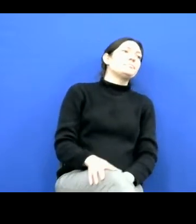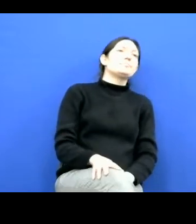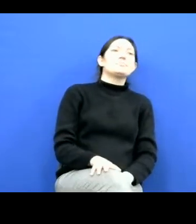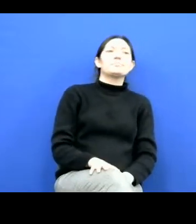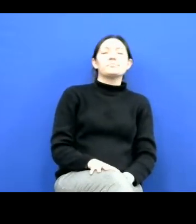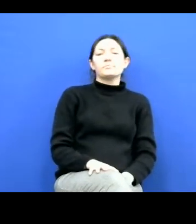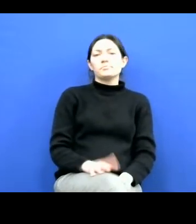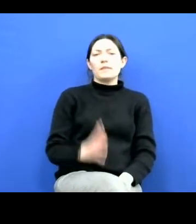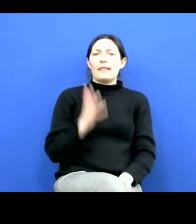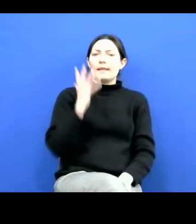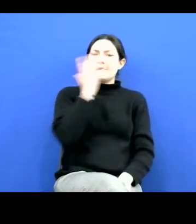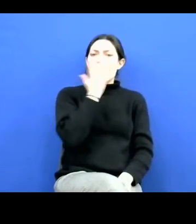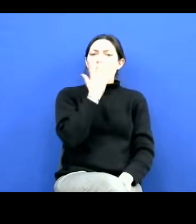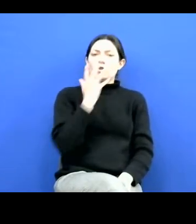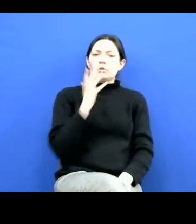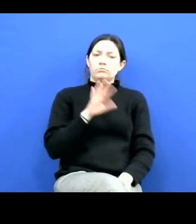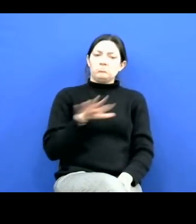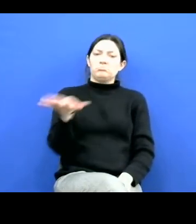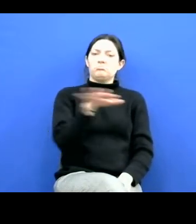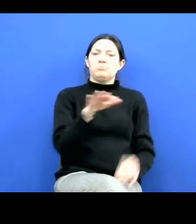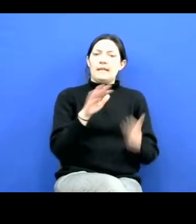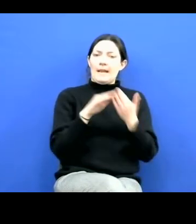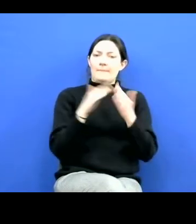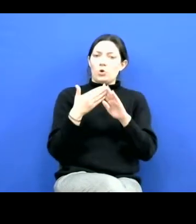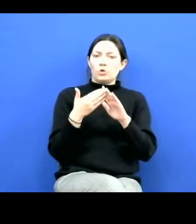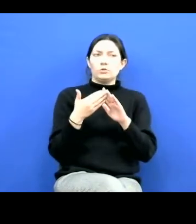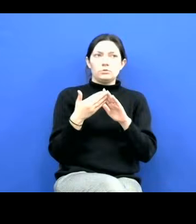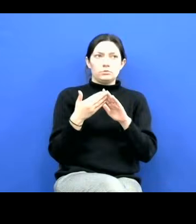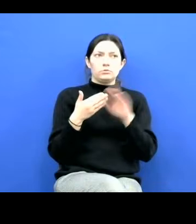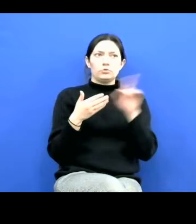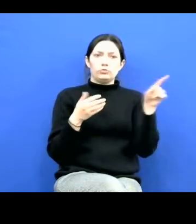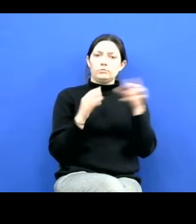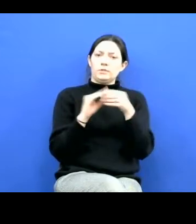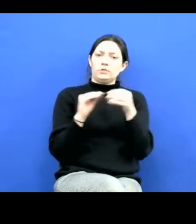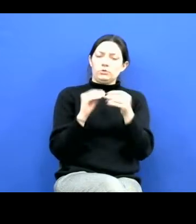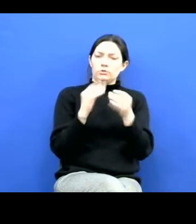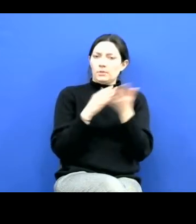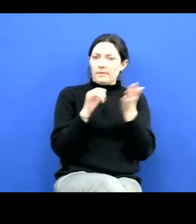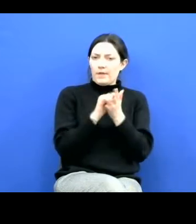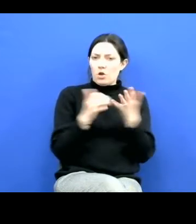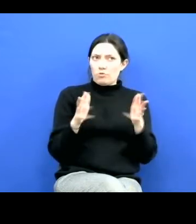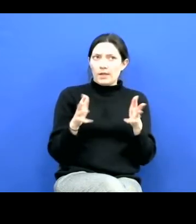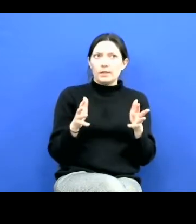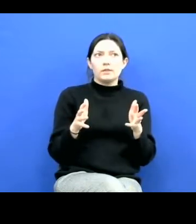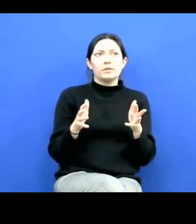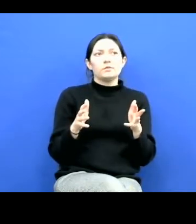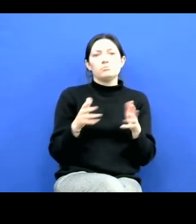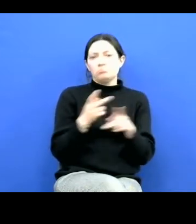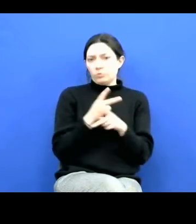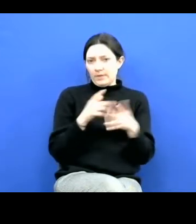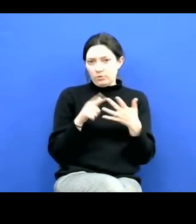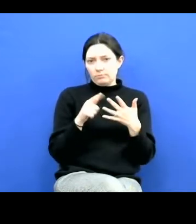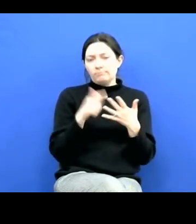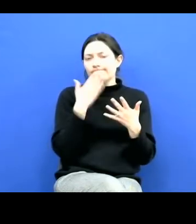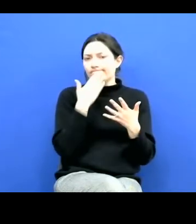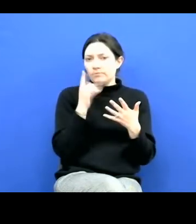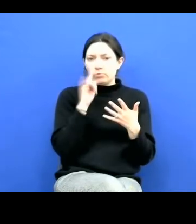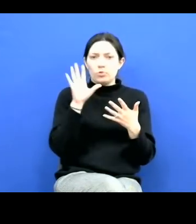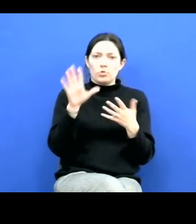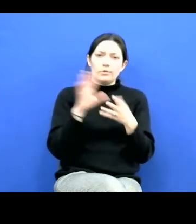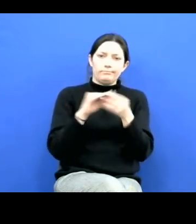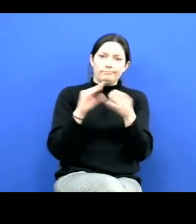character of the neighborhood, you spoke some of that already. Supervisor Shelton, appreciate